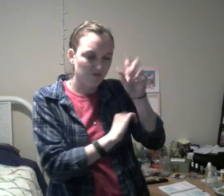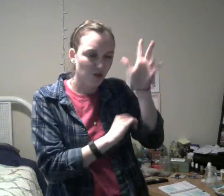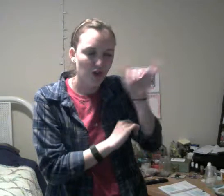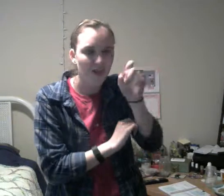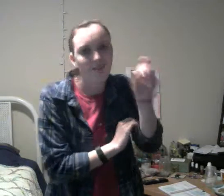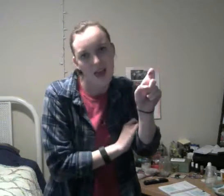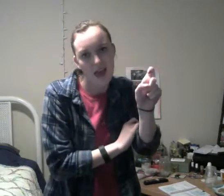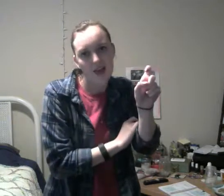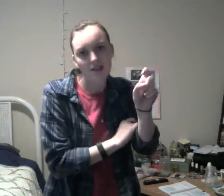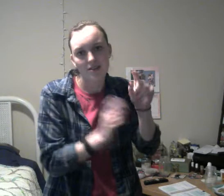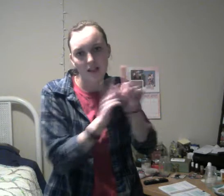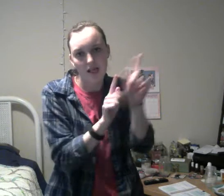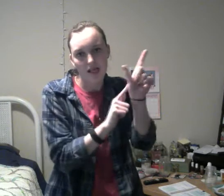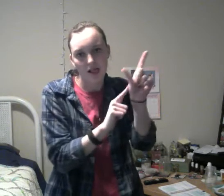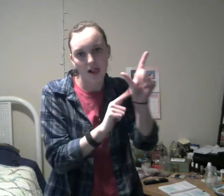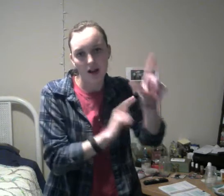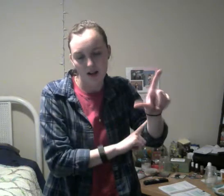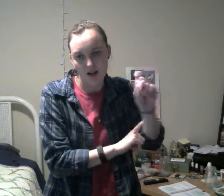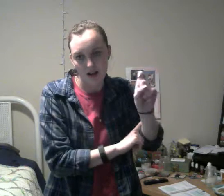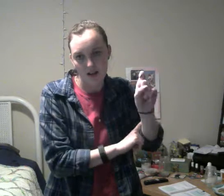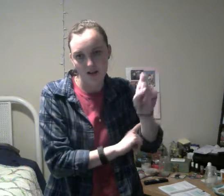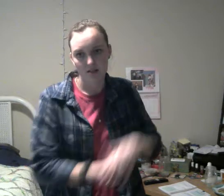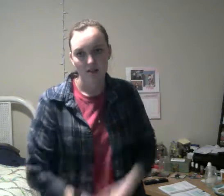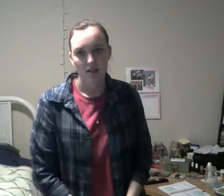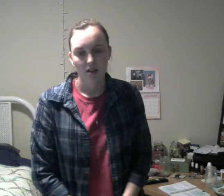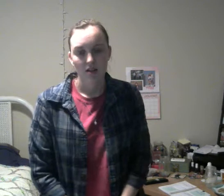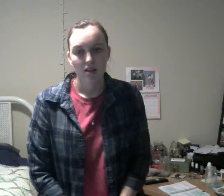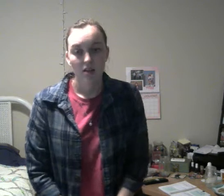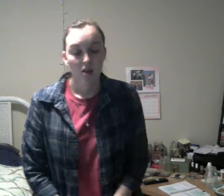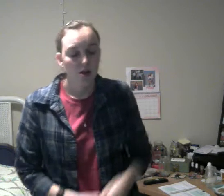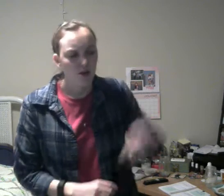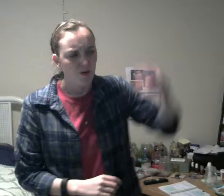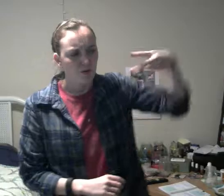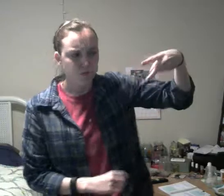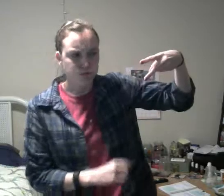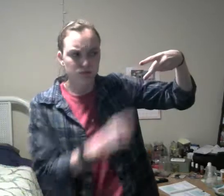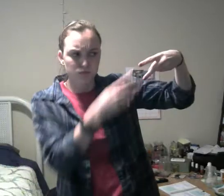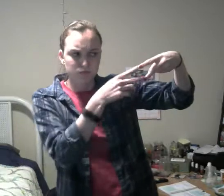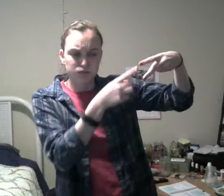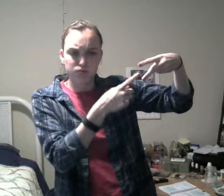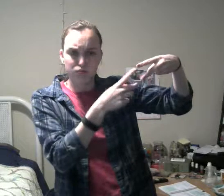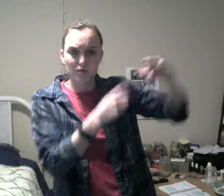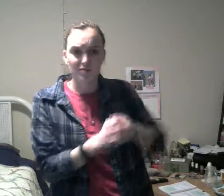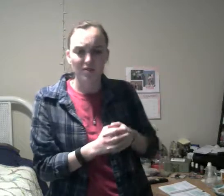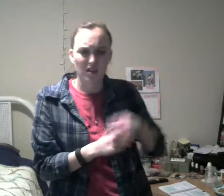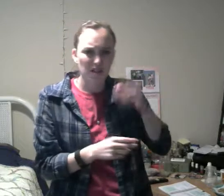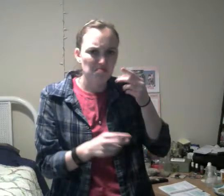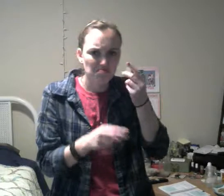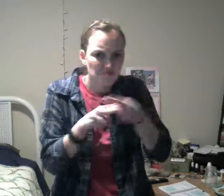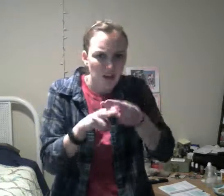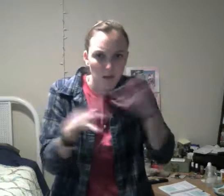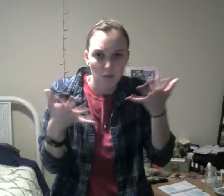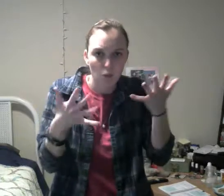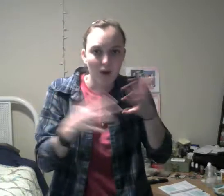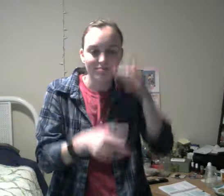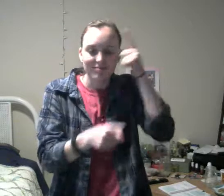an exact copy of that. And those two things are going to be called sister chromatids. They're exactly the same. And that will be